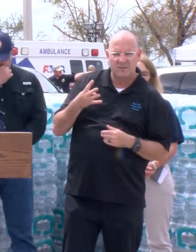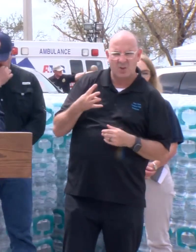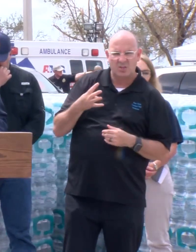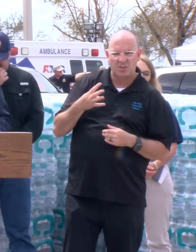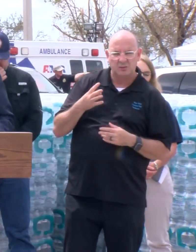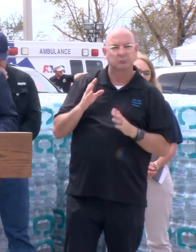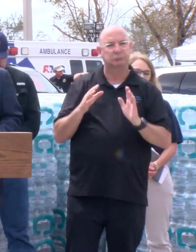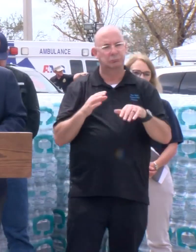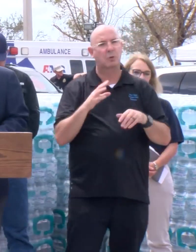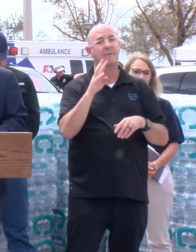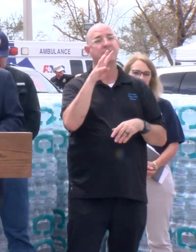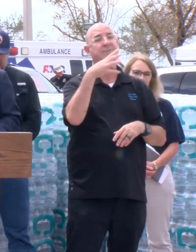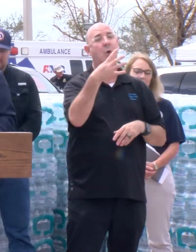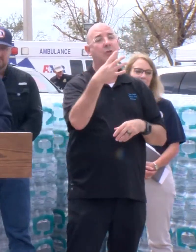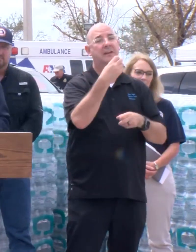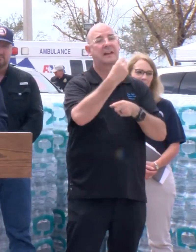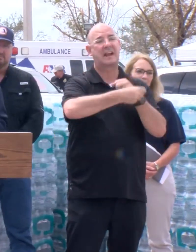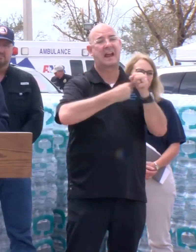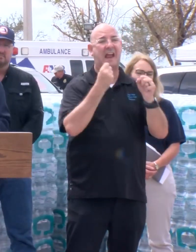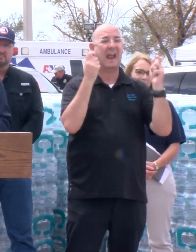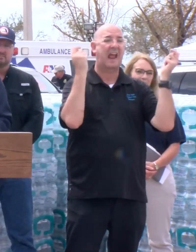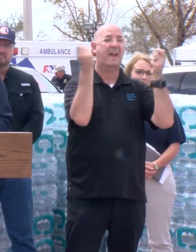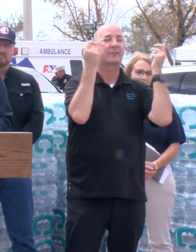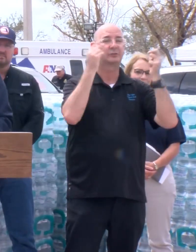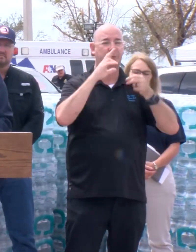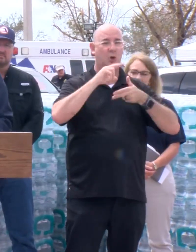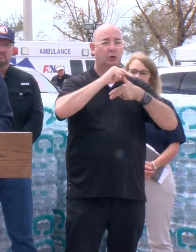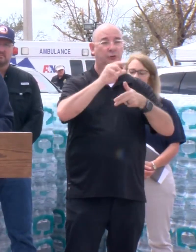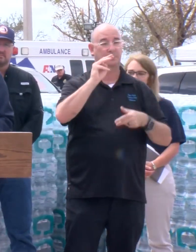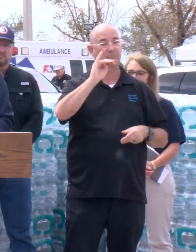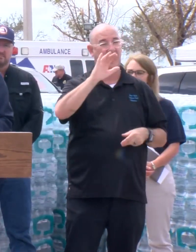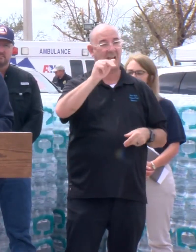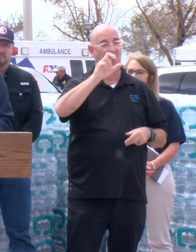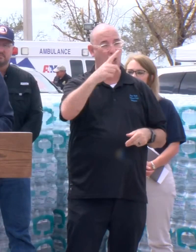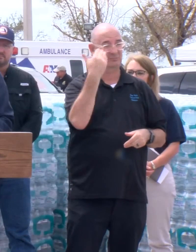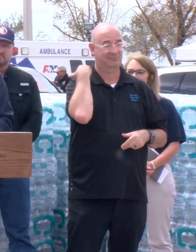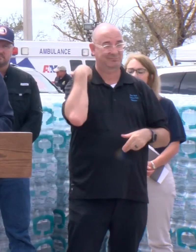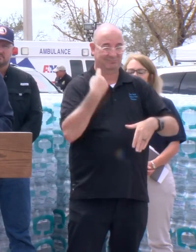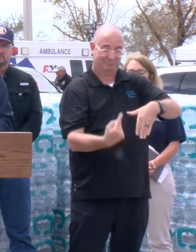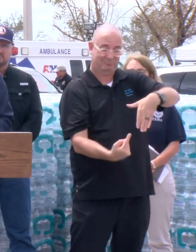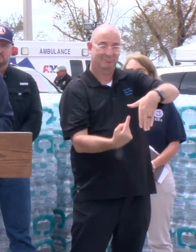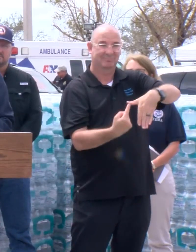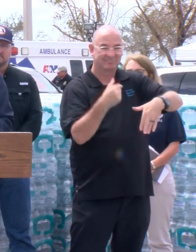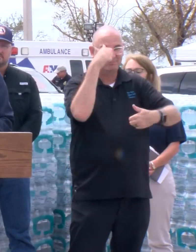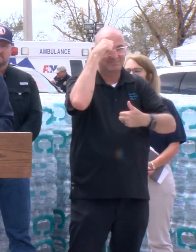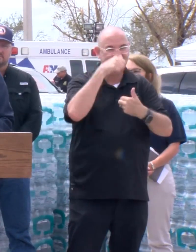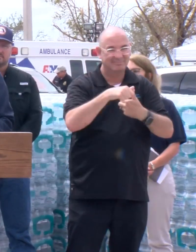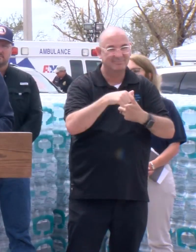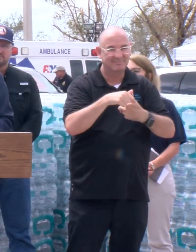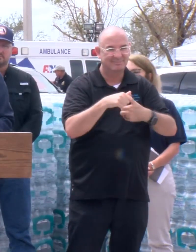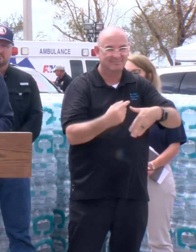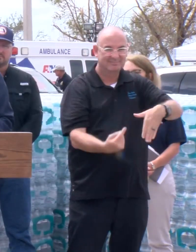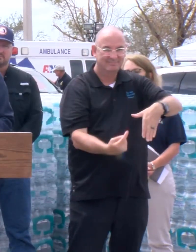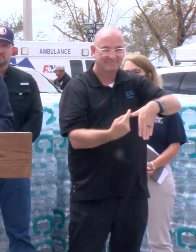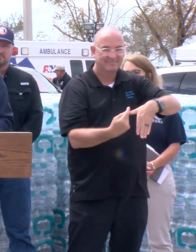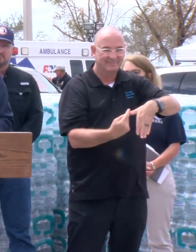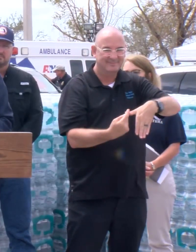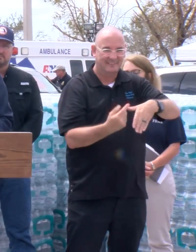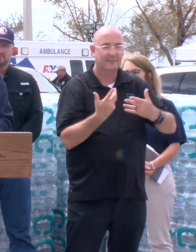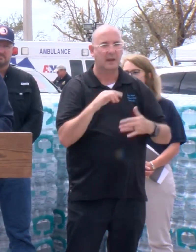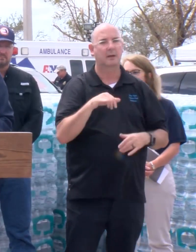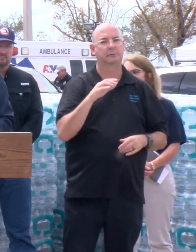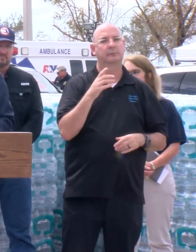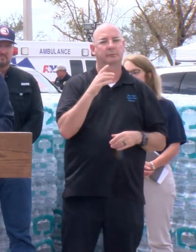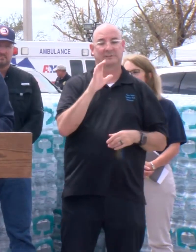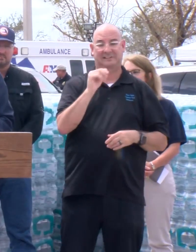today is the fourth anniversary of Hurricane Michael that impacted Northwest Florida. It was a Category 5